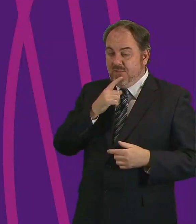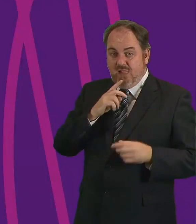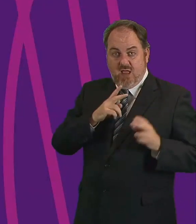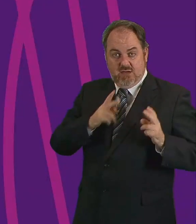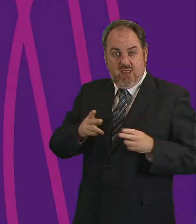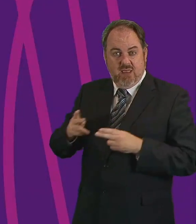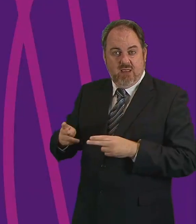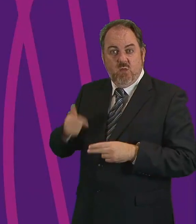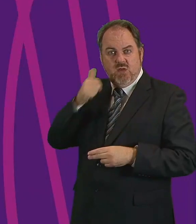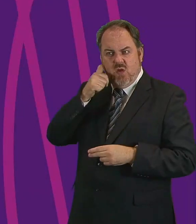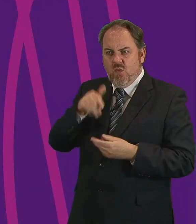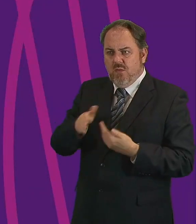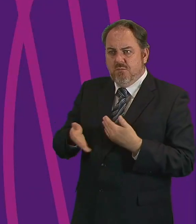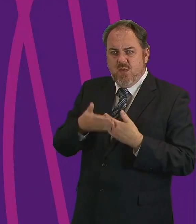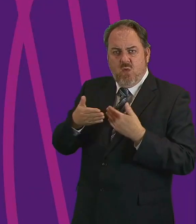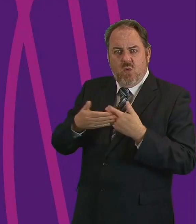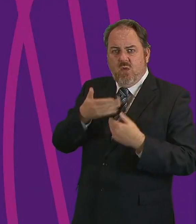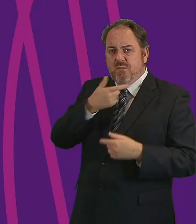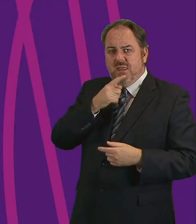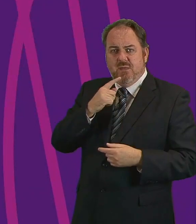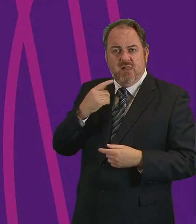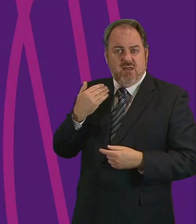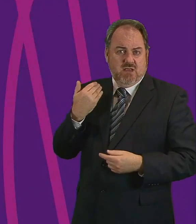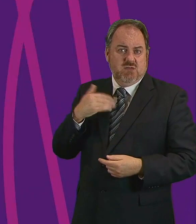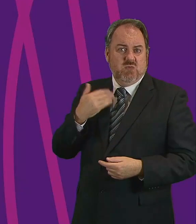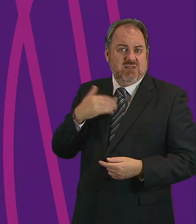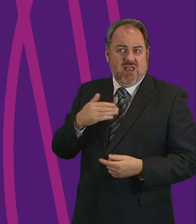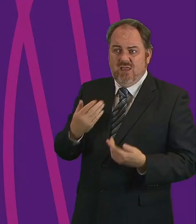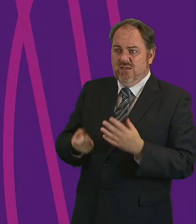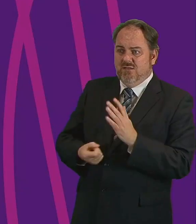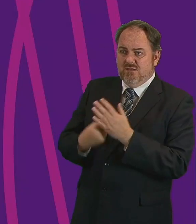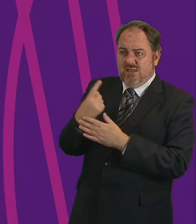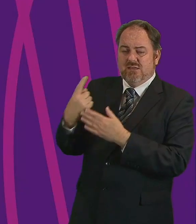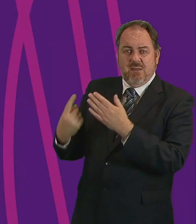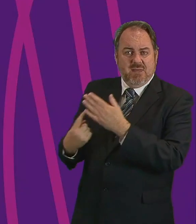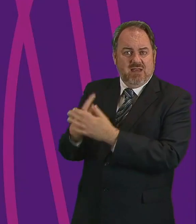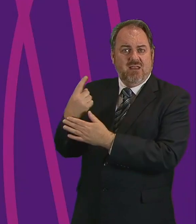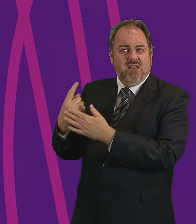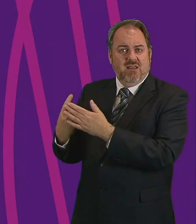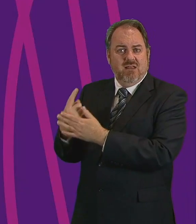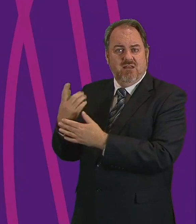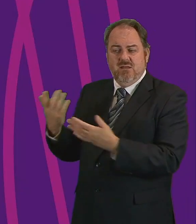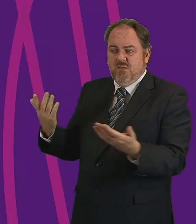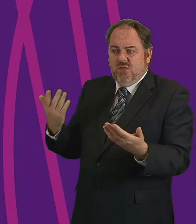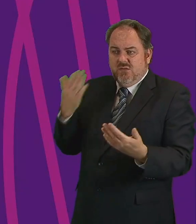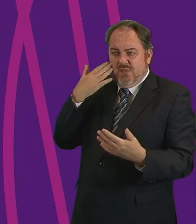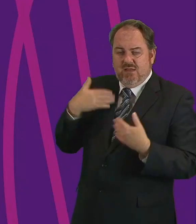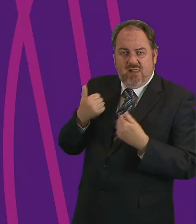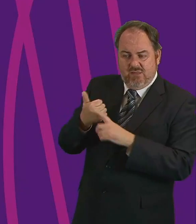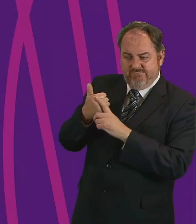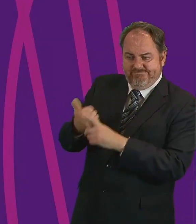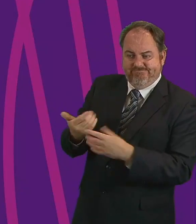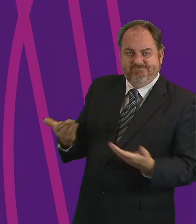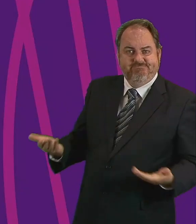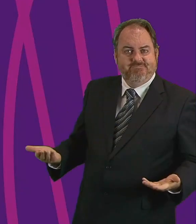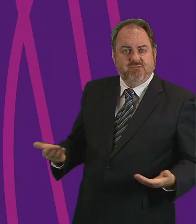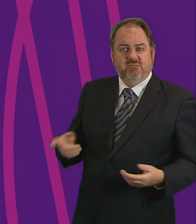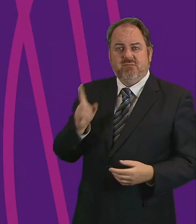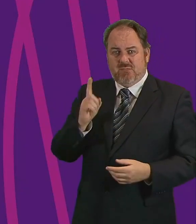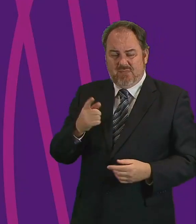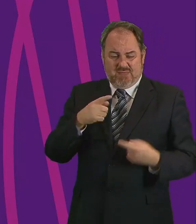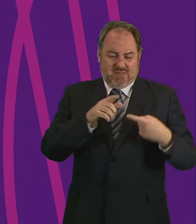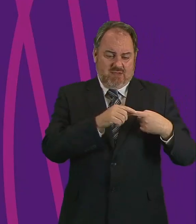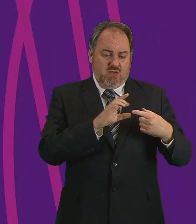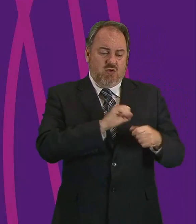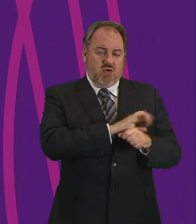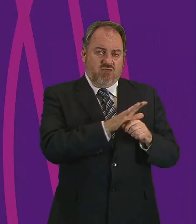know that suicides are going up. COVID is one health crisis, but we have coming down the road a huge health crisis as